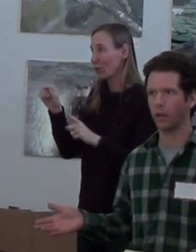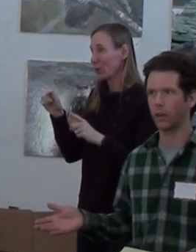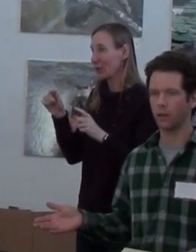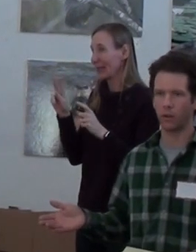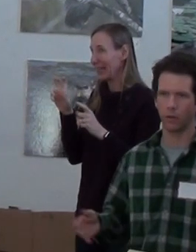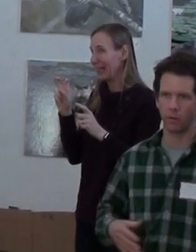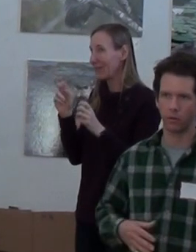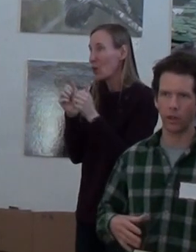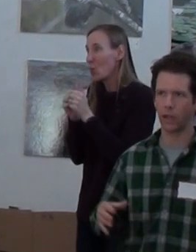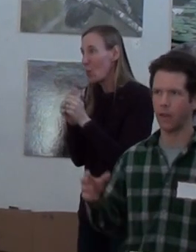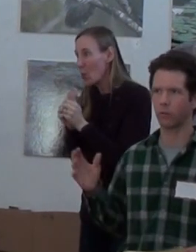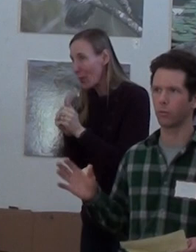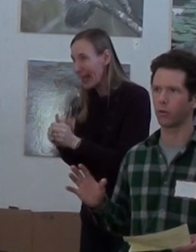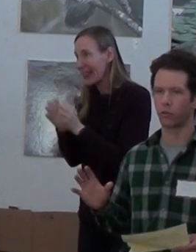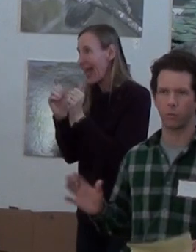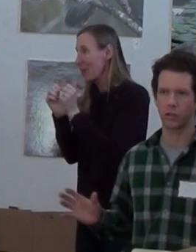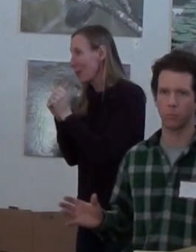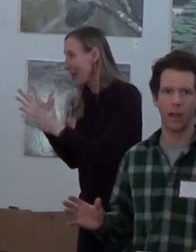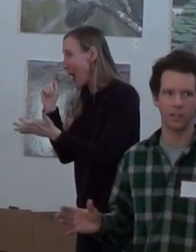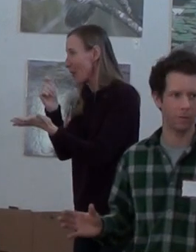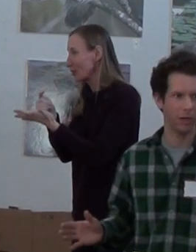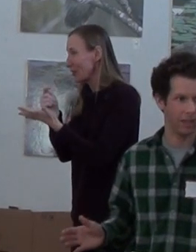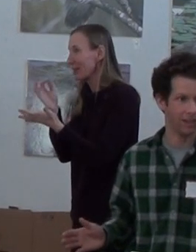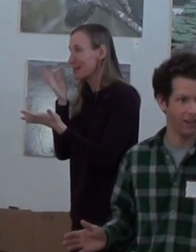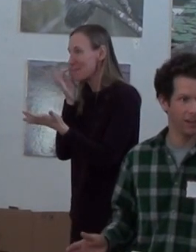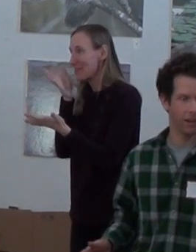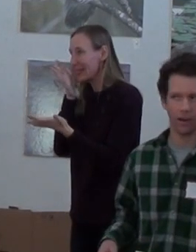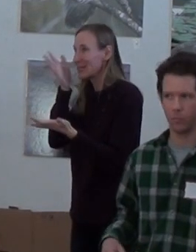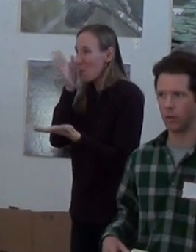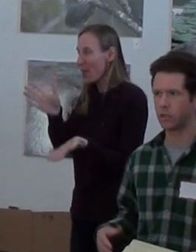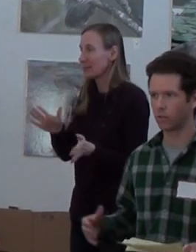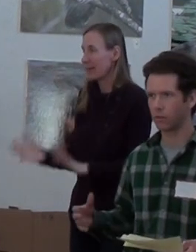are dying, right? It's not like I have some sort of special magic bee.